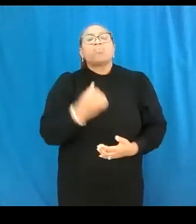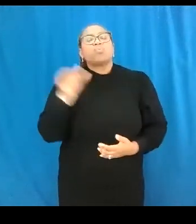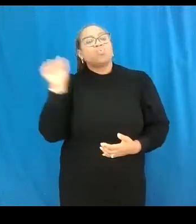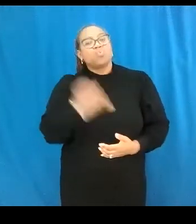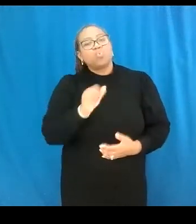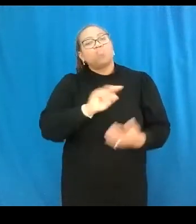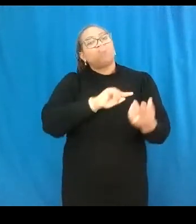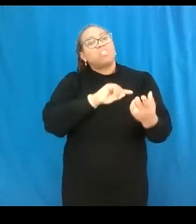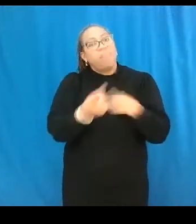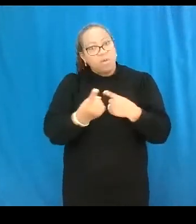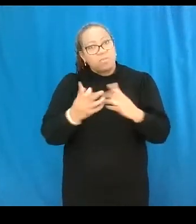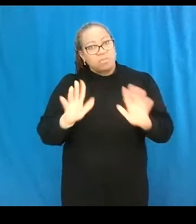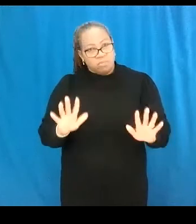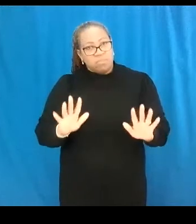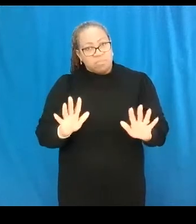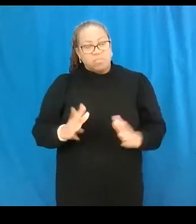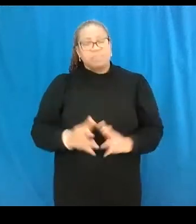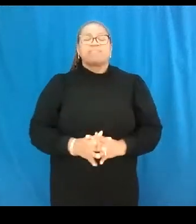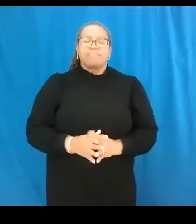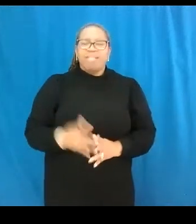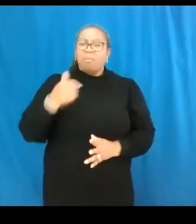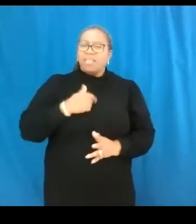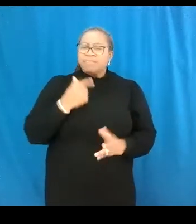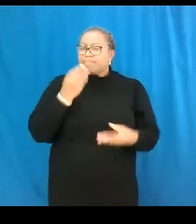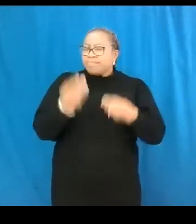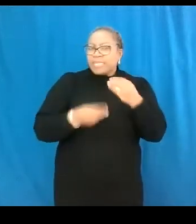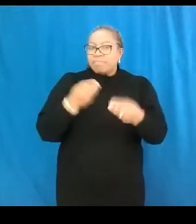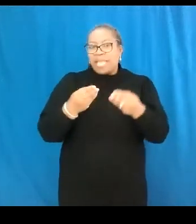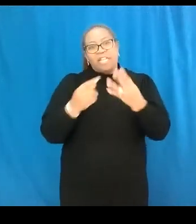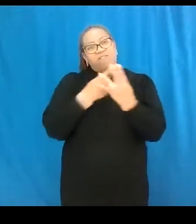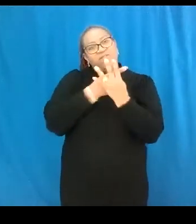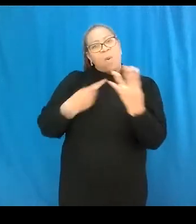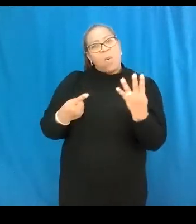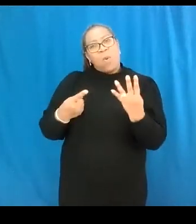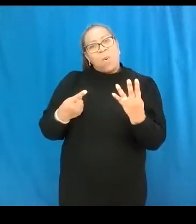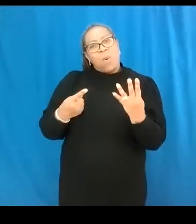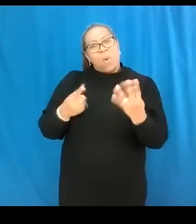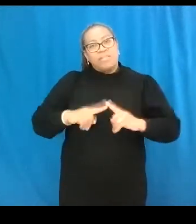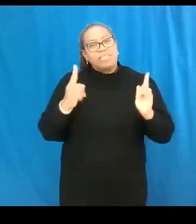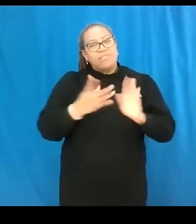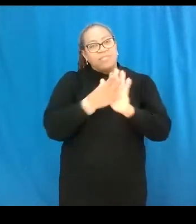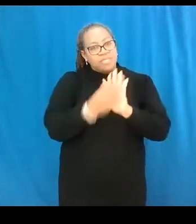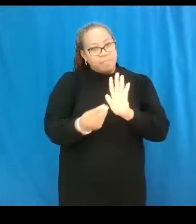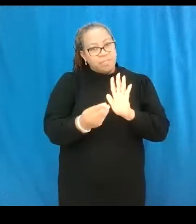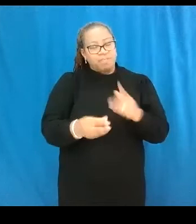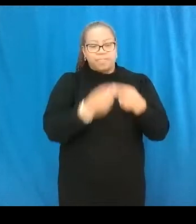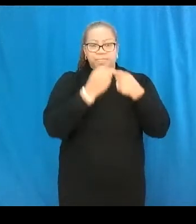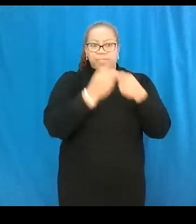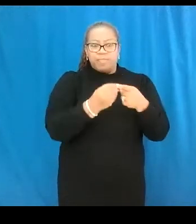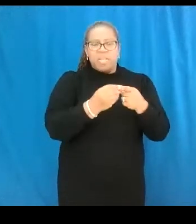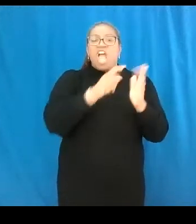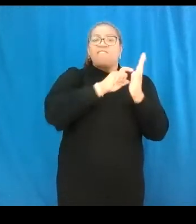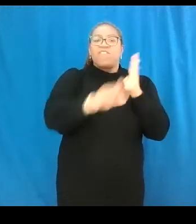mistreatment. And I quickly want to break down these 4 illustrations. The first illustration is in verse